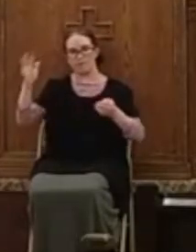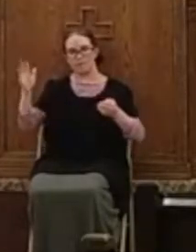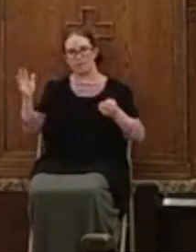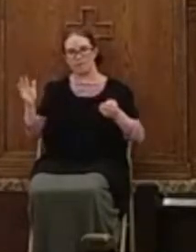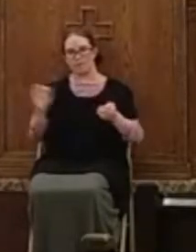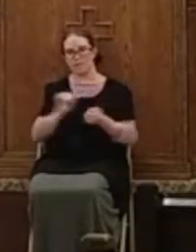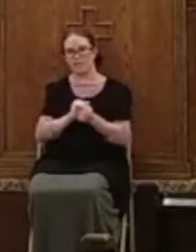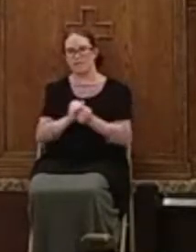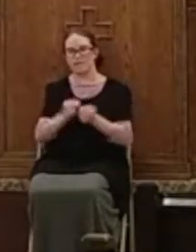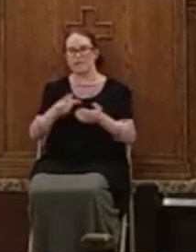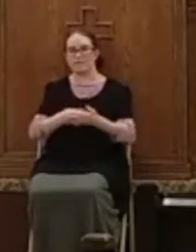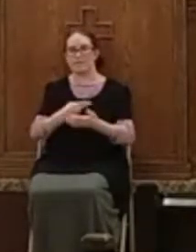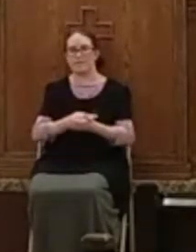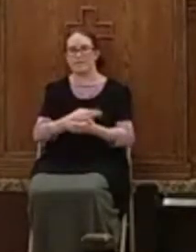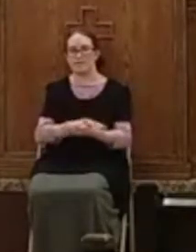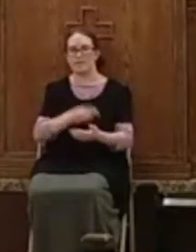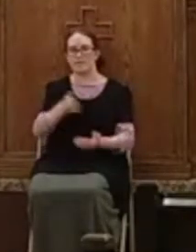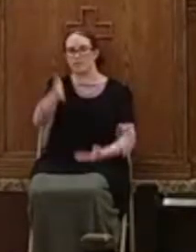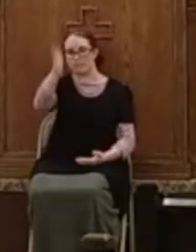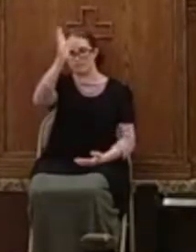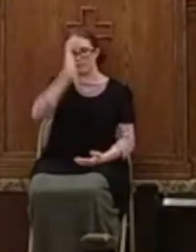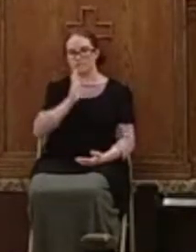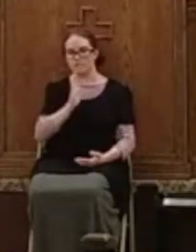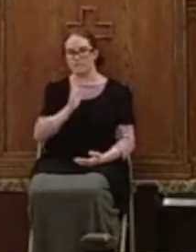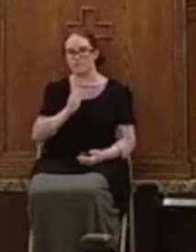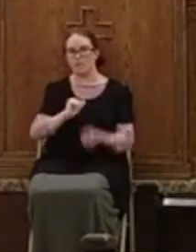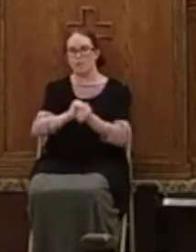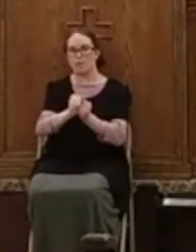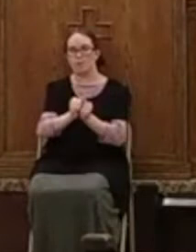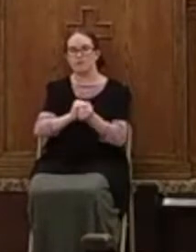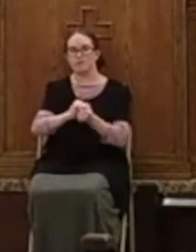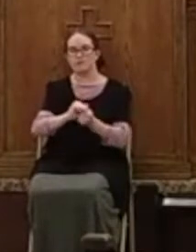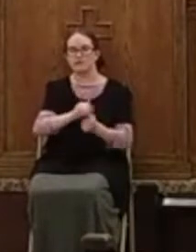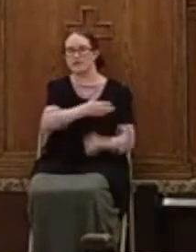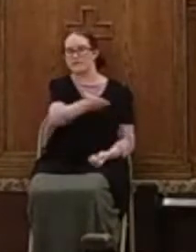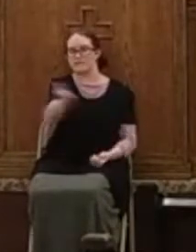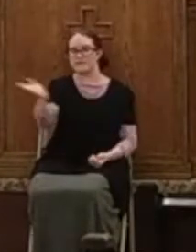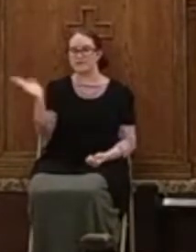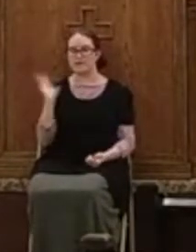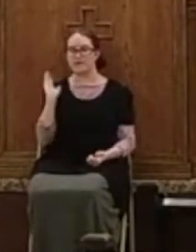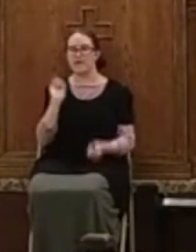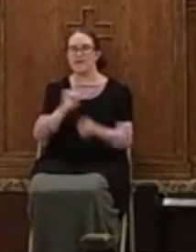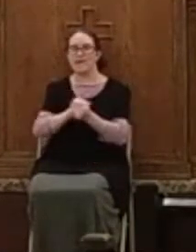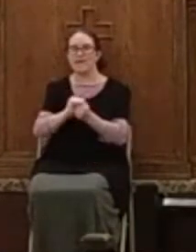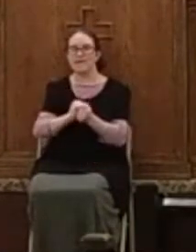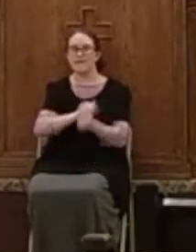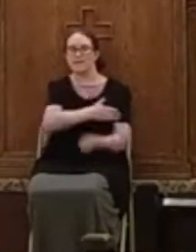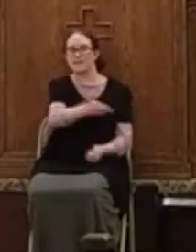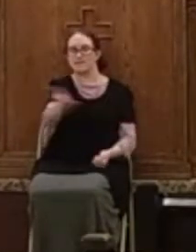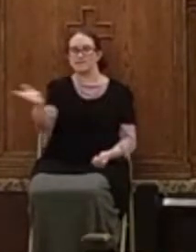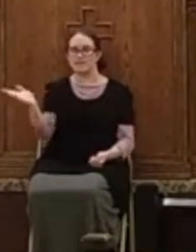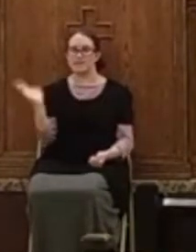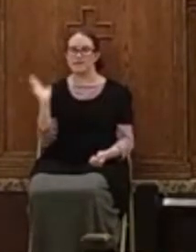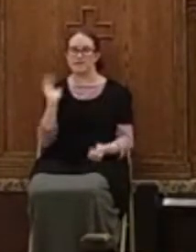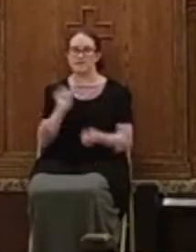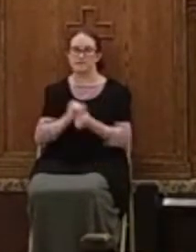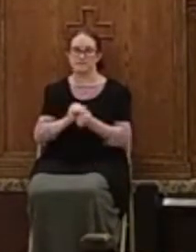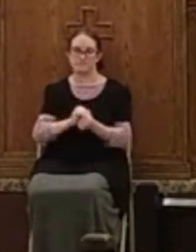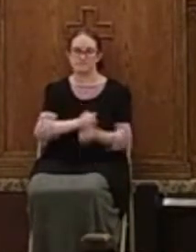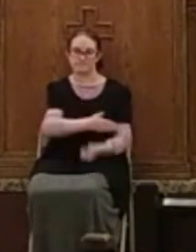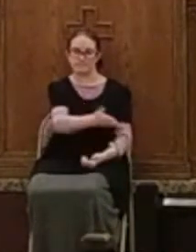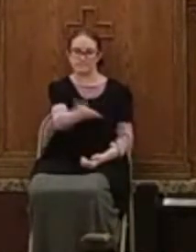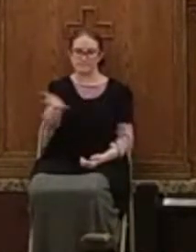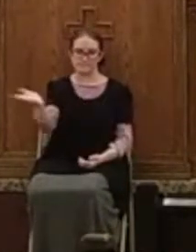of God, amen, has washed us and cleansed us and purified